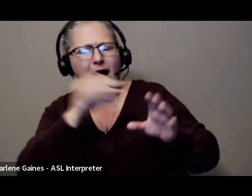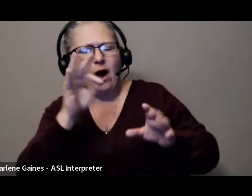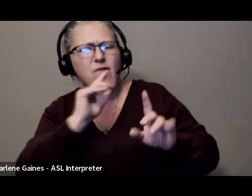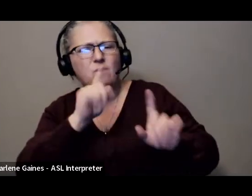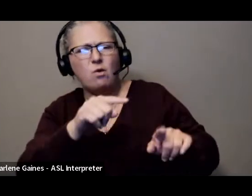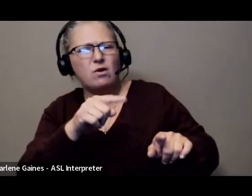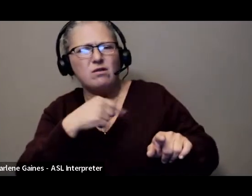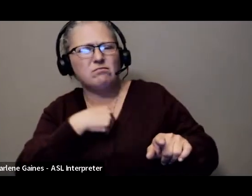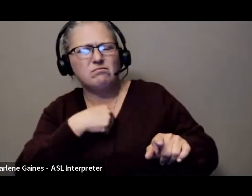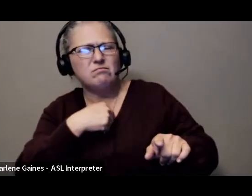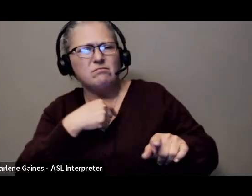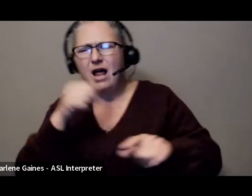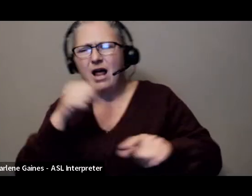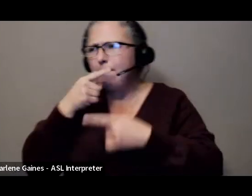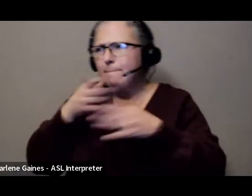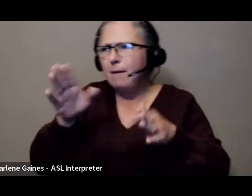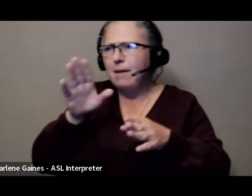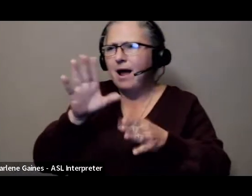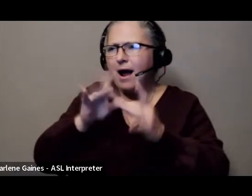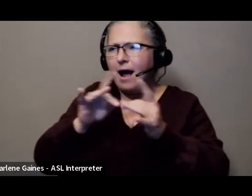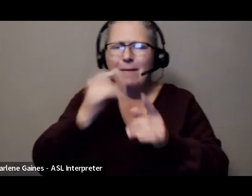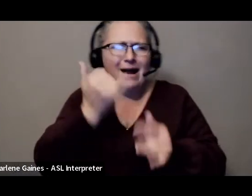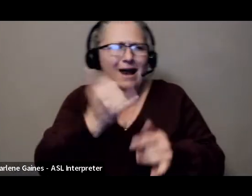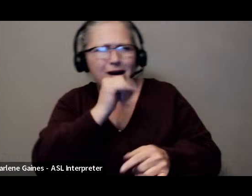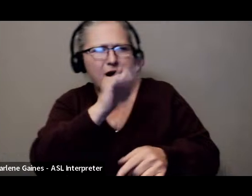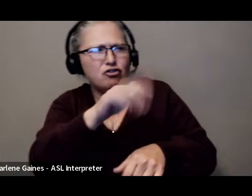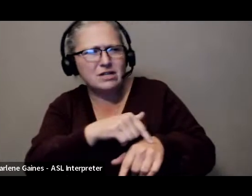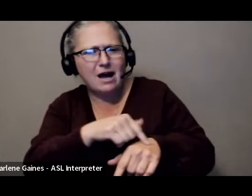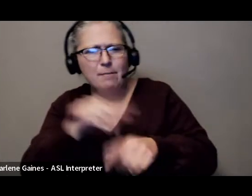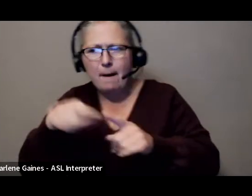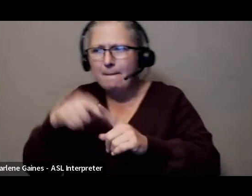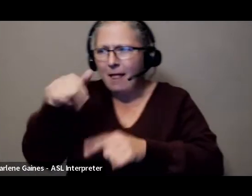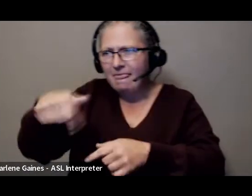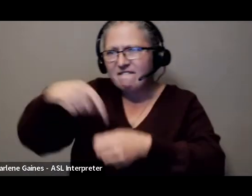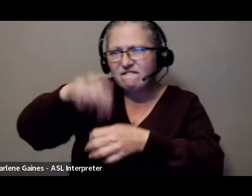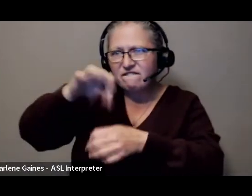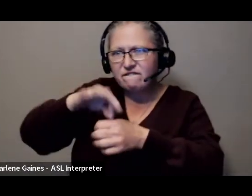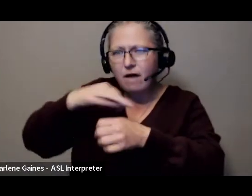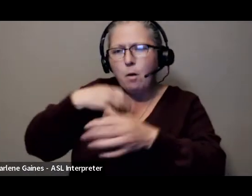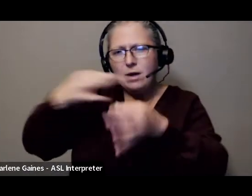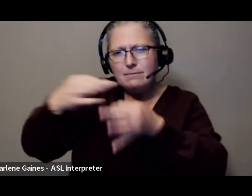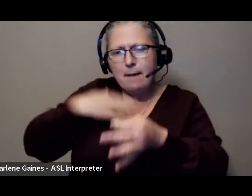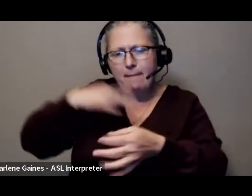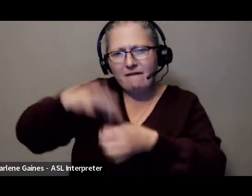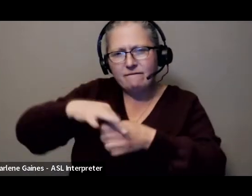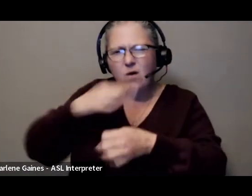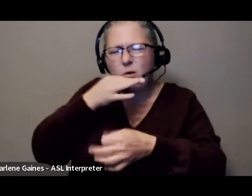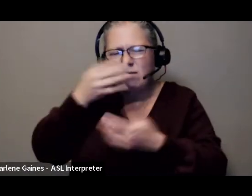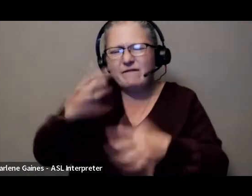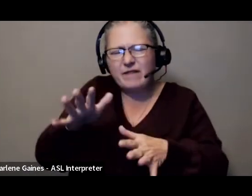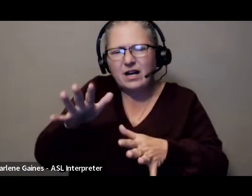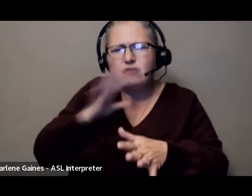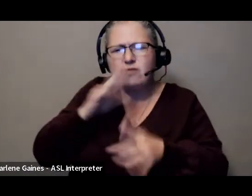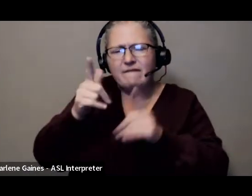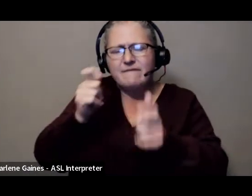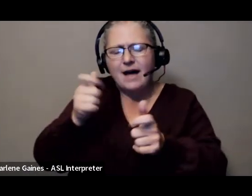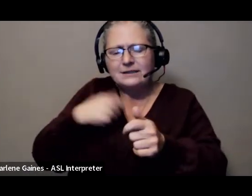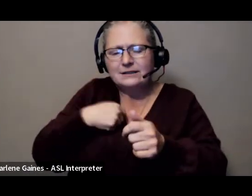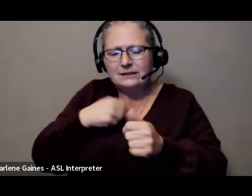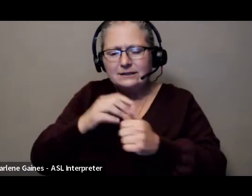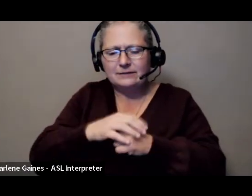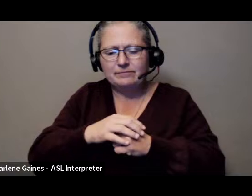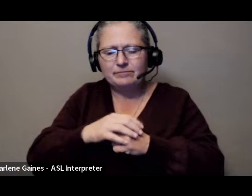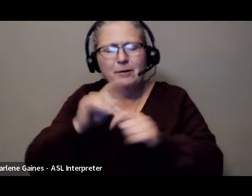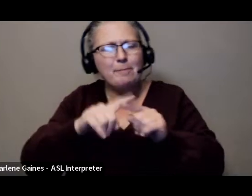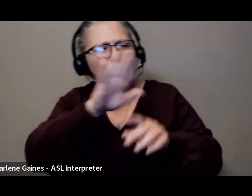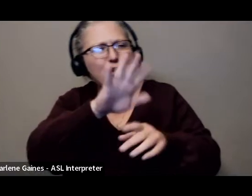order. It's my public comment. It's not time for your public comment. No, my comment about this vote. I want to explain my vote. I'm almost done. I'll talk faster. Does But